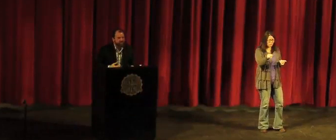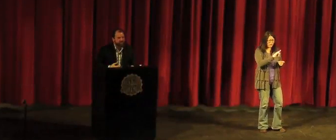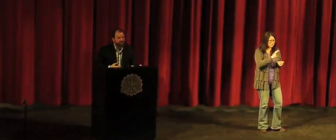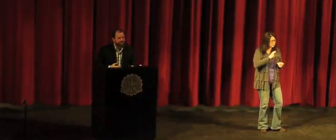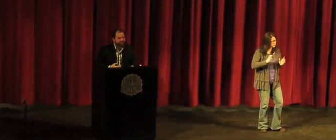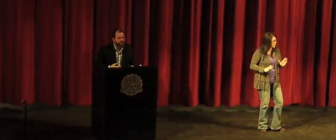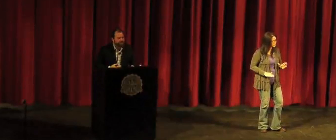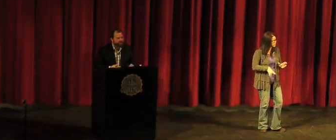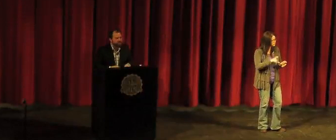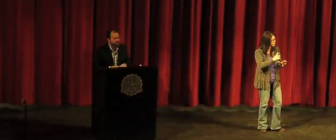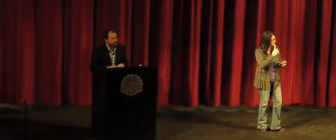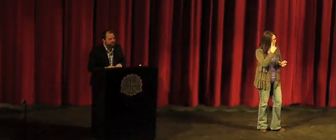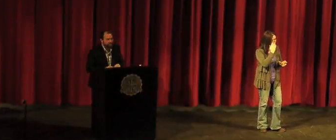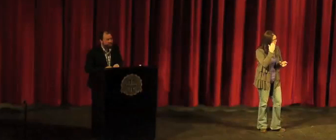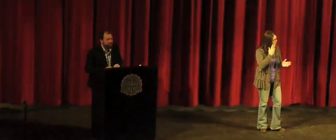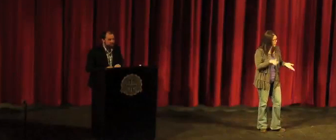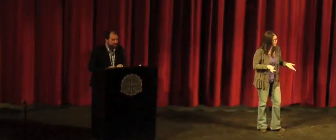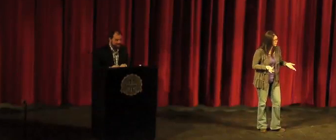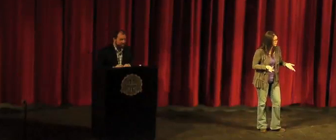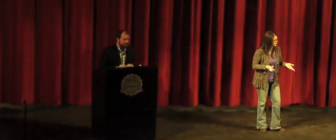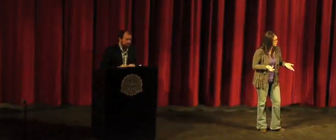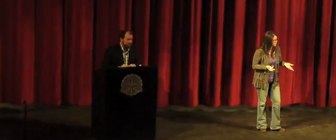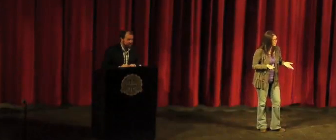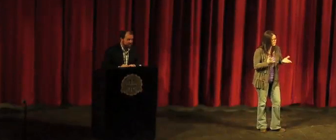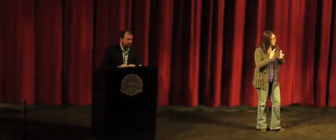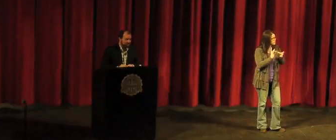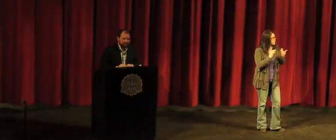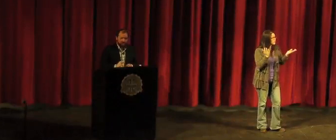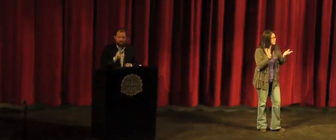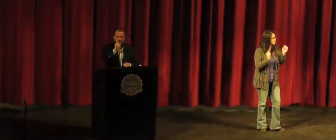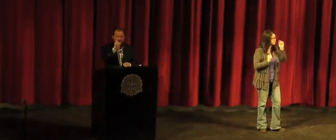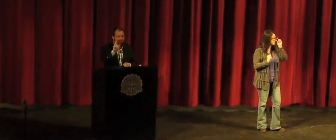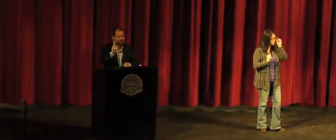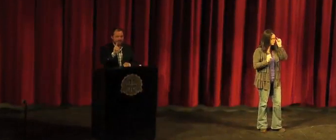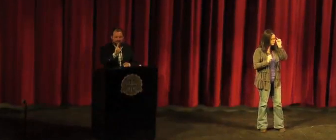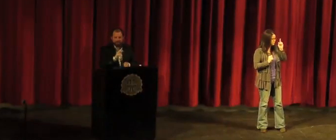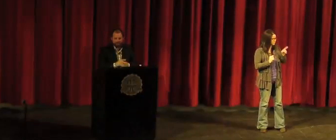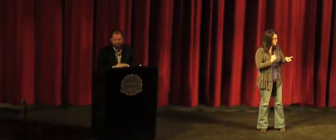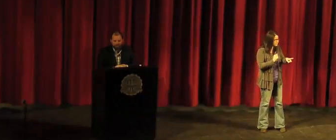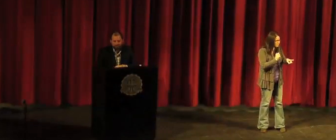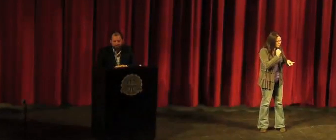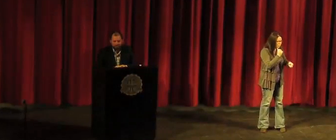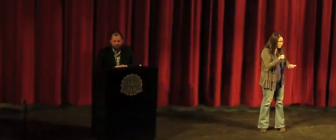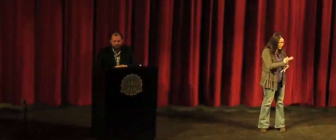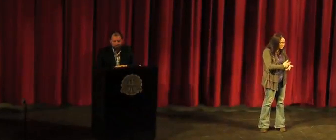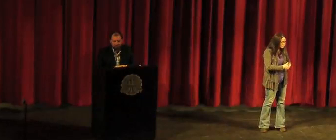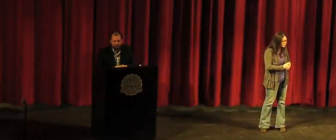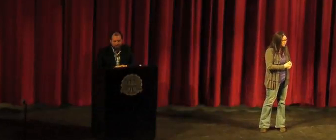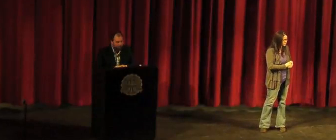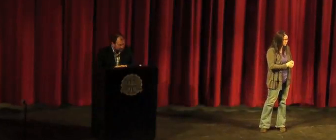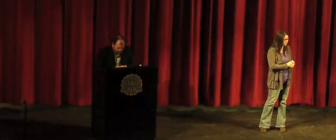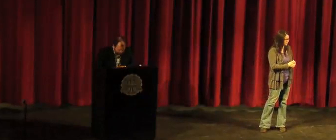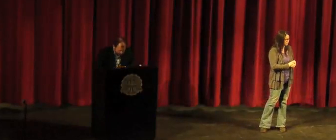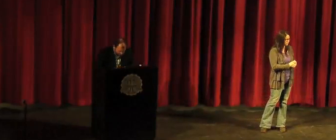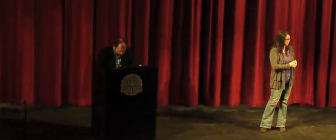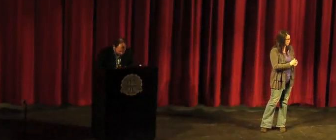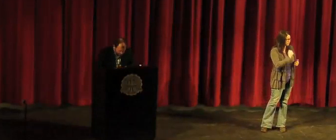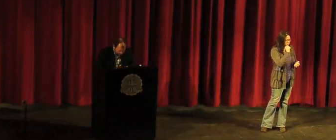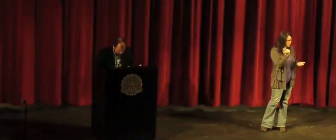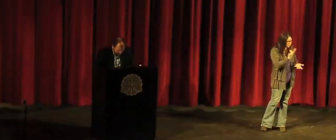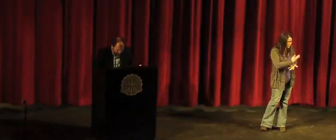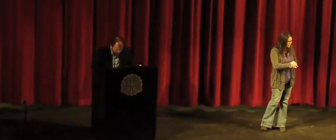Christians should sound very familiar. The story is simply this: be not afraid. Be not